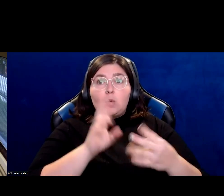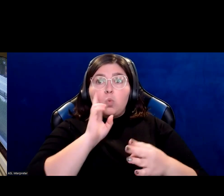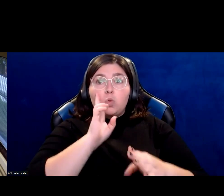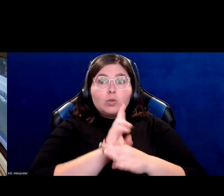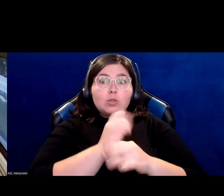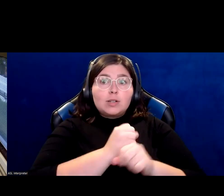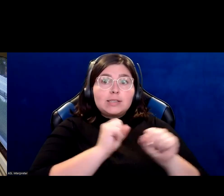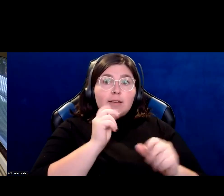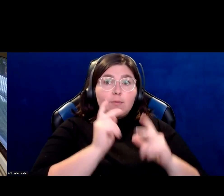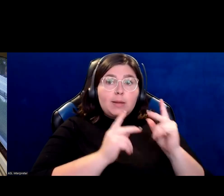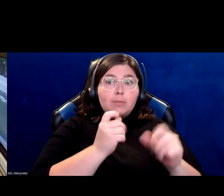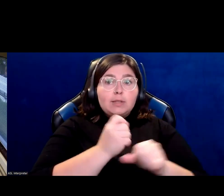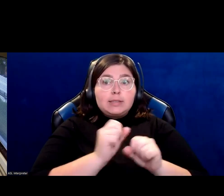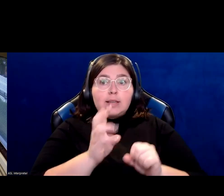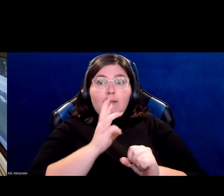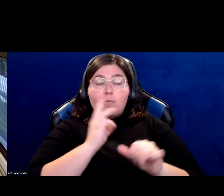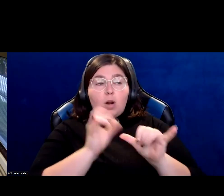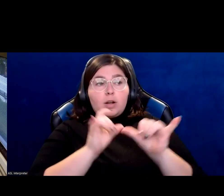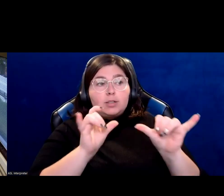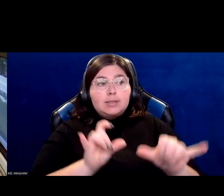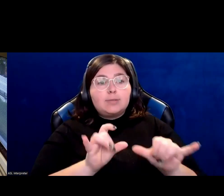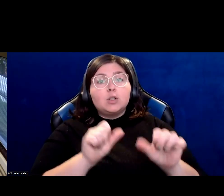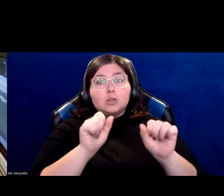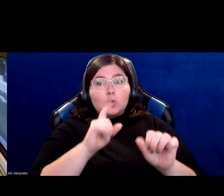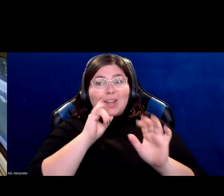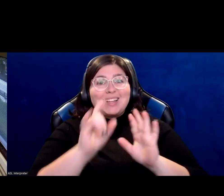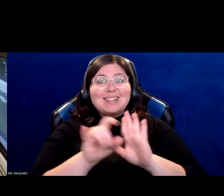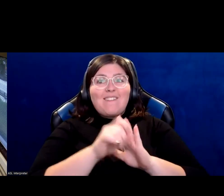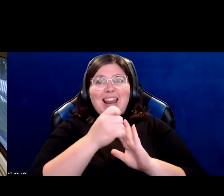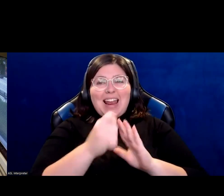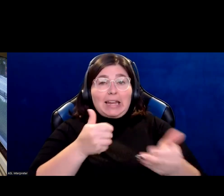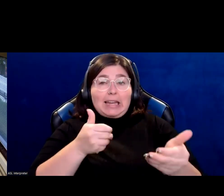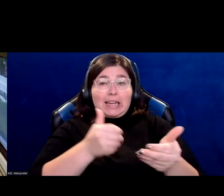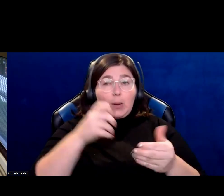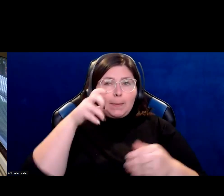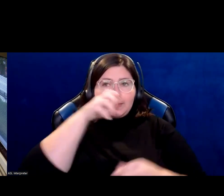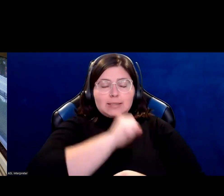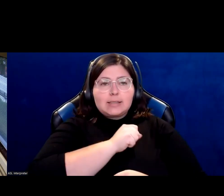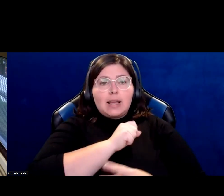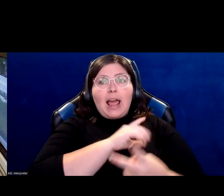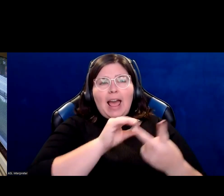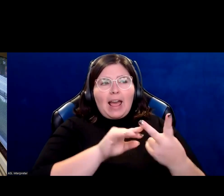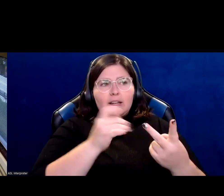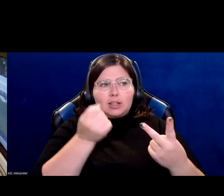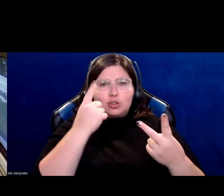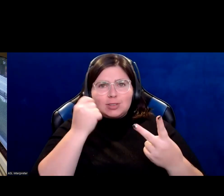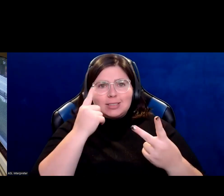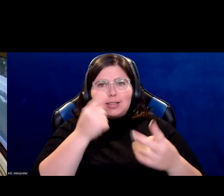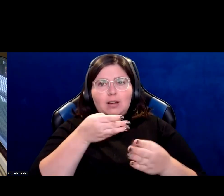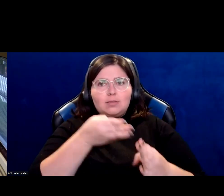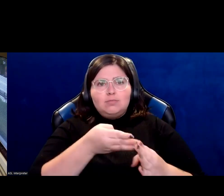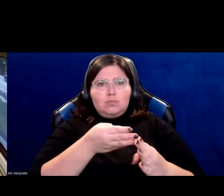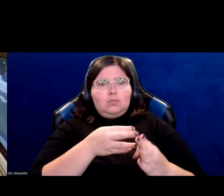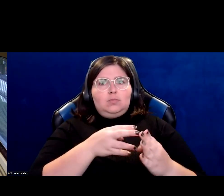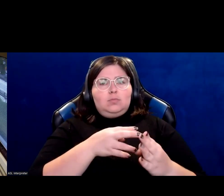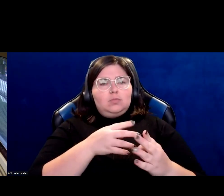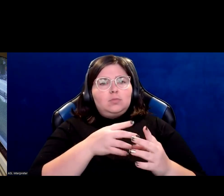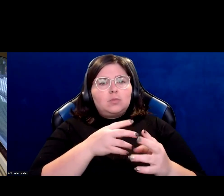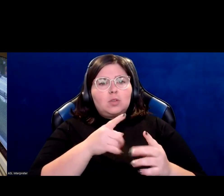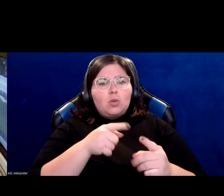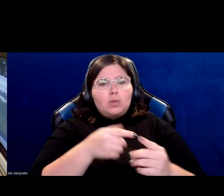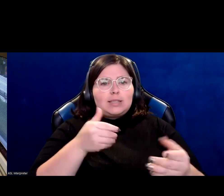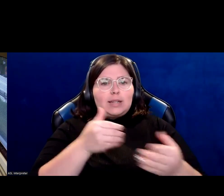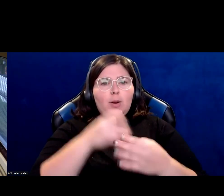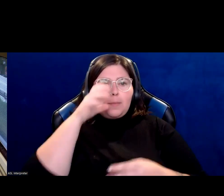Water system that we can identify any near miss and make sure that we understand the root cause of those near misses, implement corrective